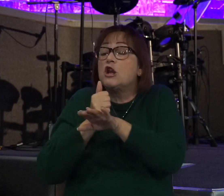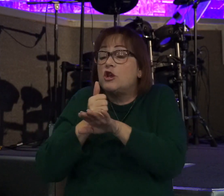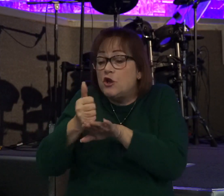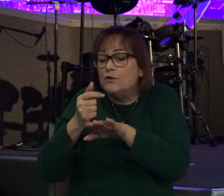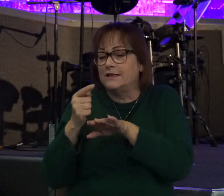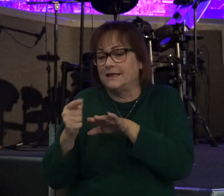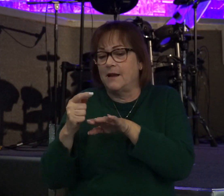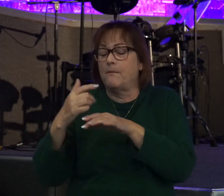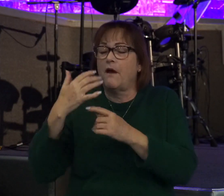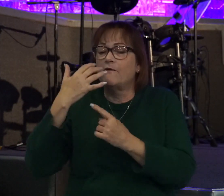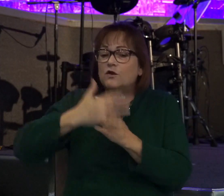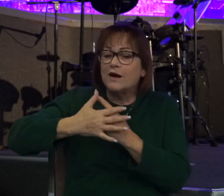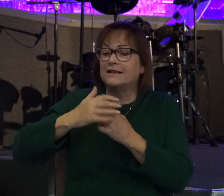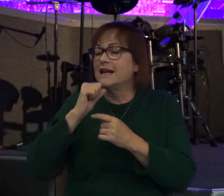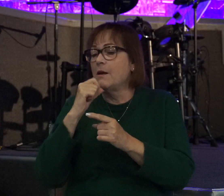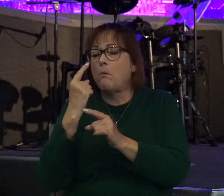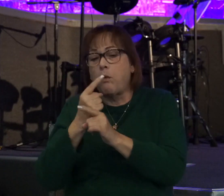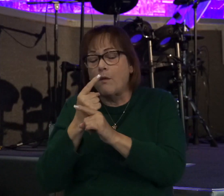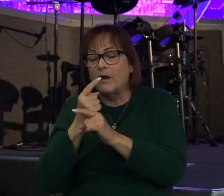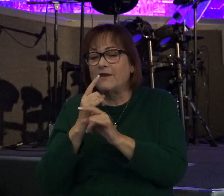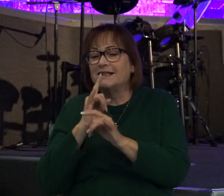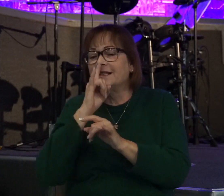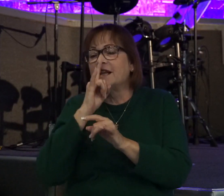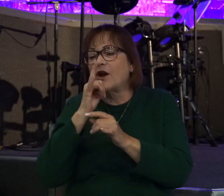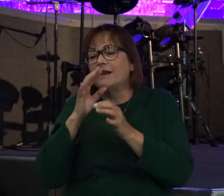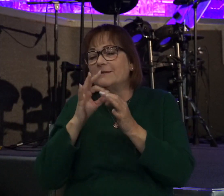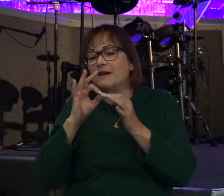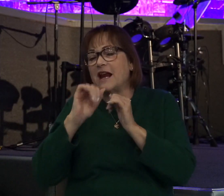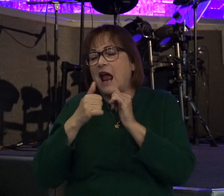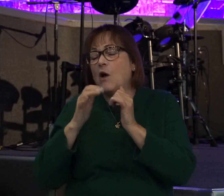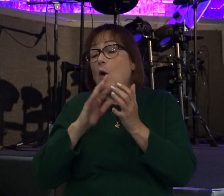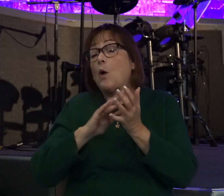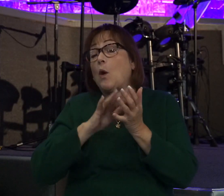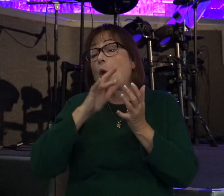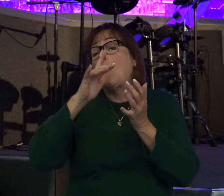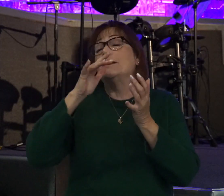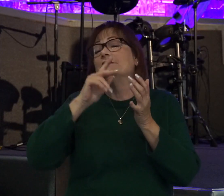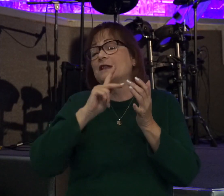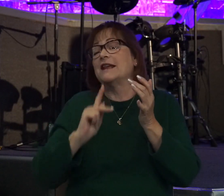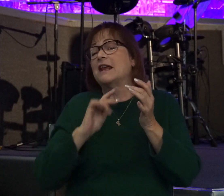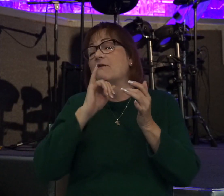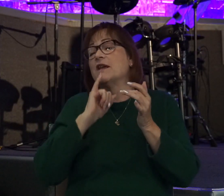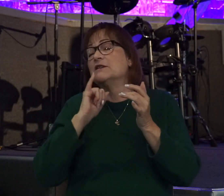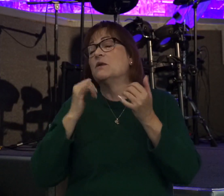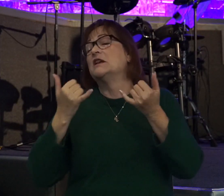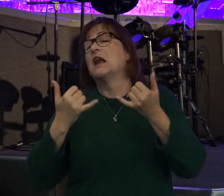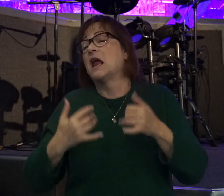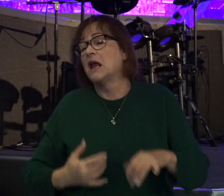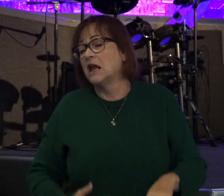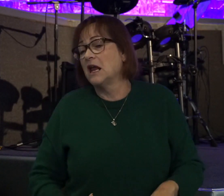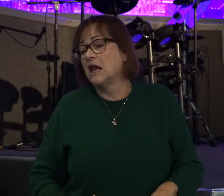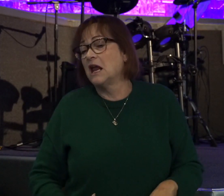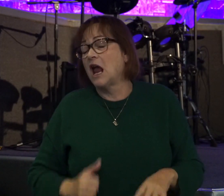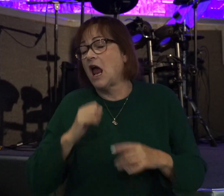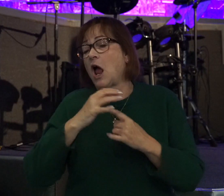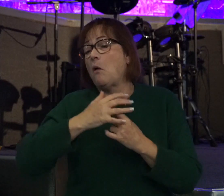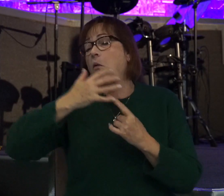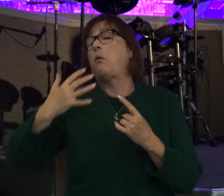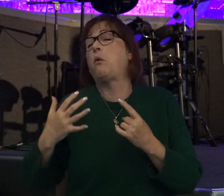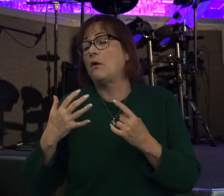20. This is sarcastically speaking how glorious was the king of Israel today, uncovering himself today in the eyes